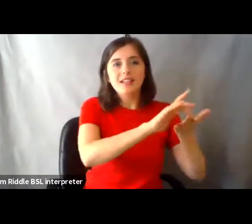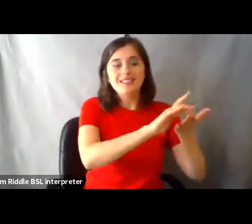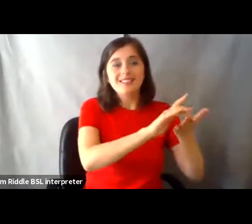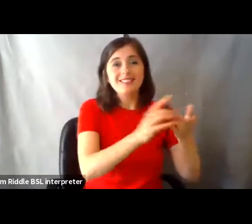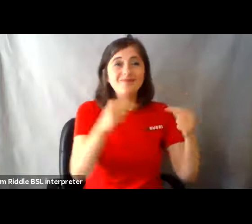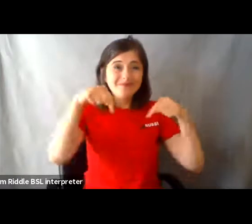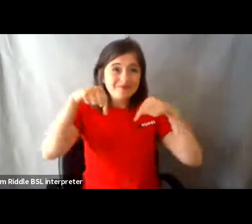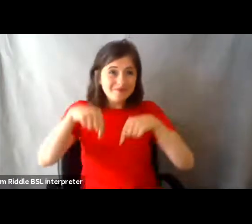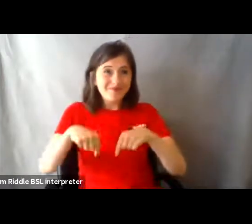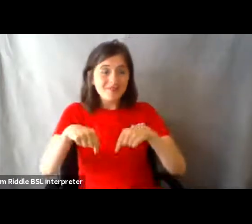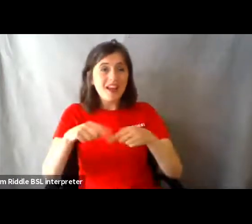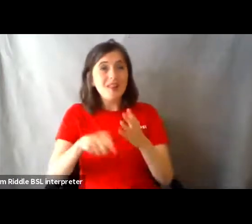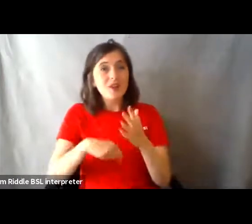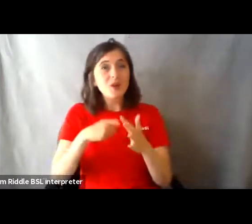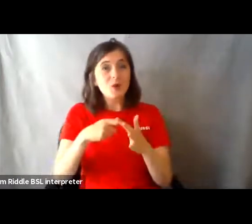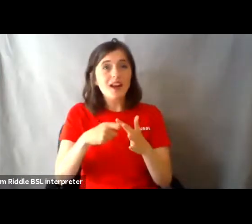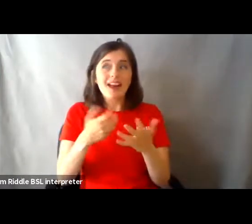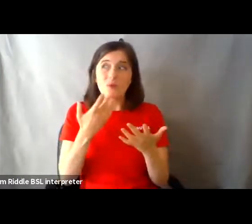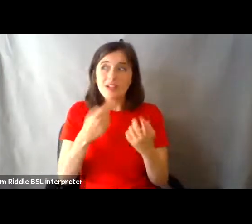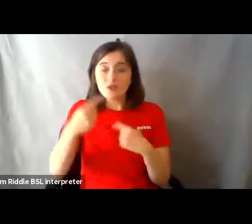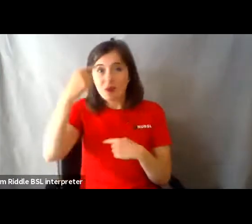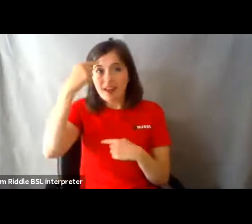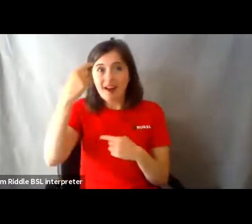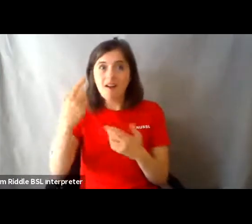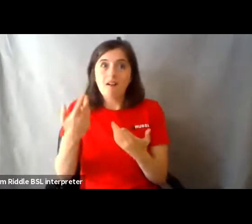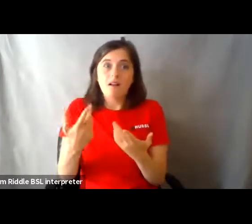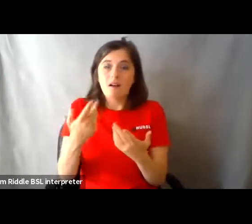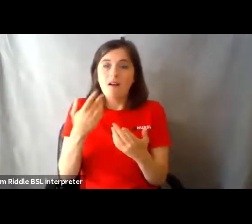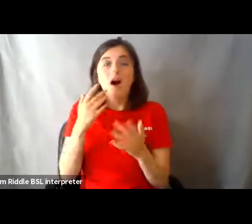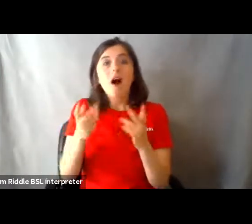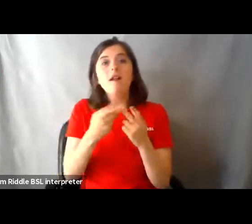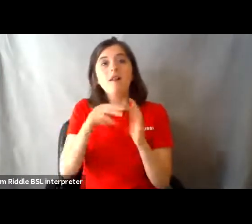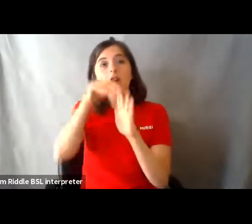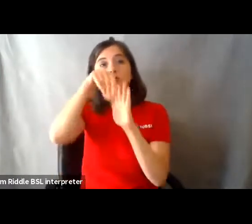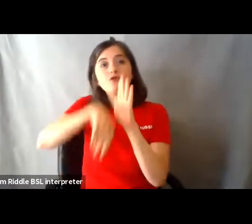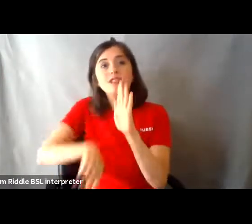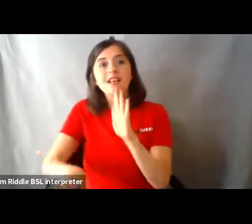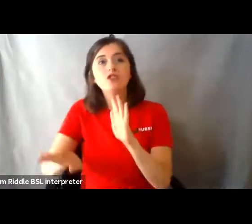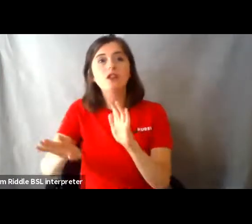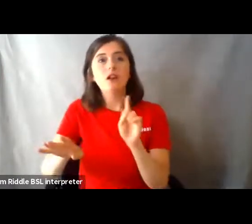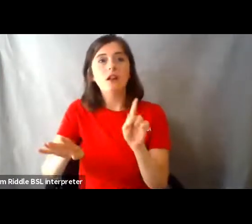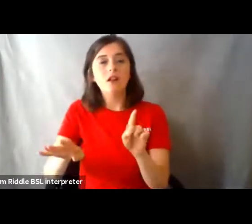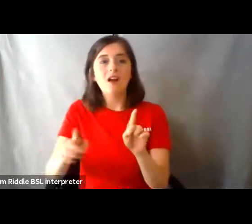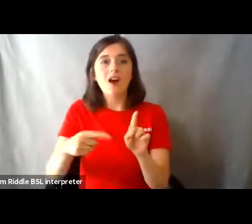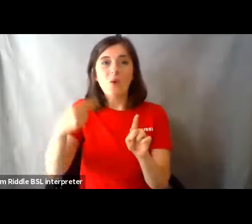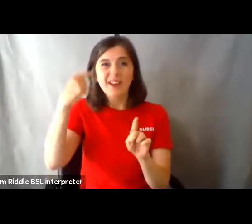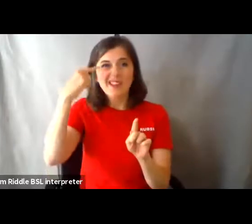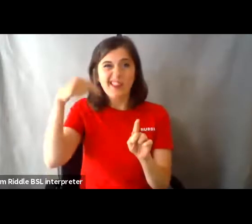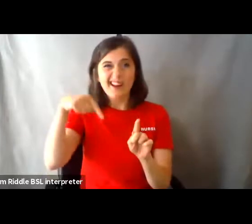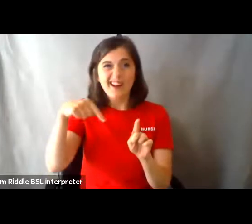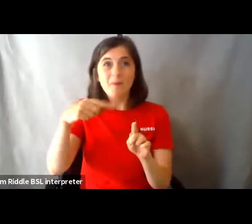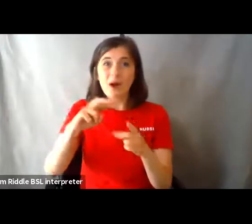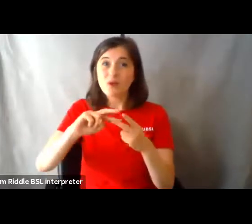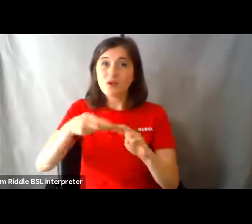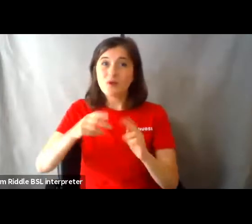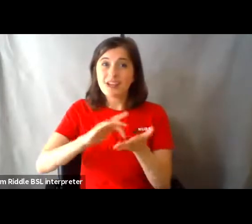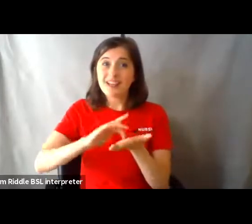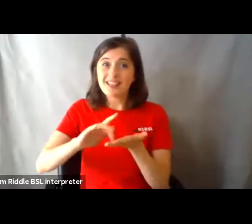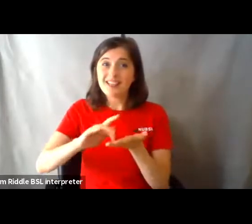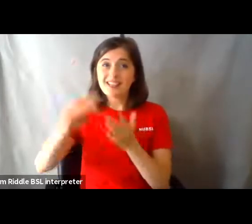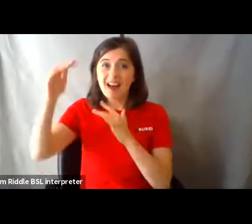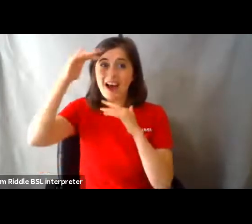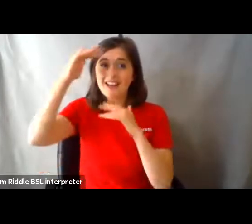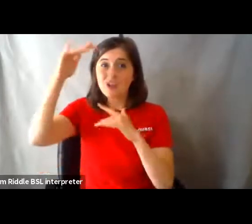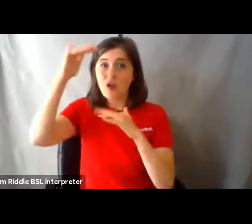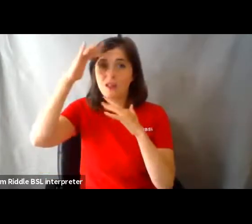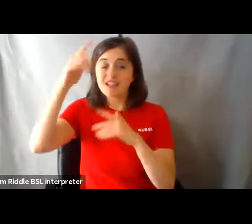hits after the pandemic, I think we have to think about a eugenics ideology resurfacing again for